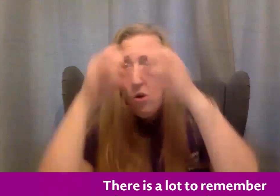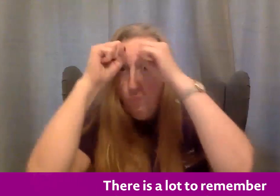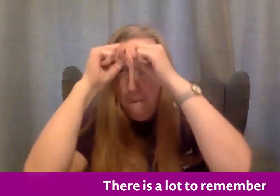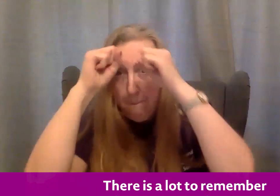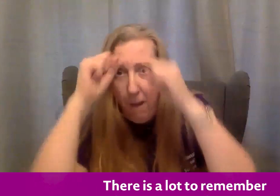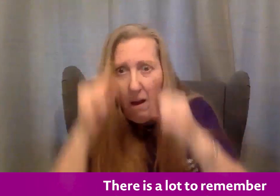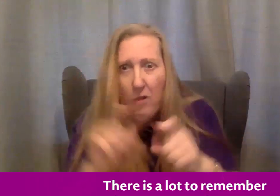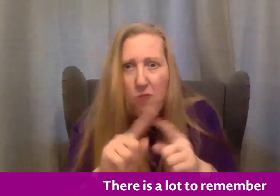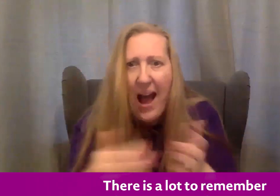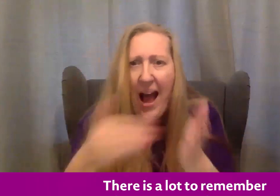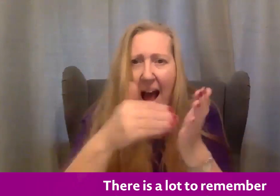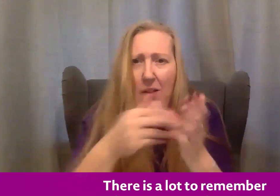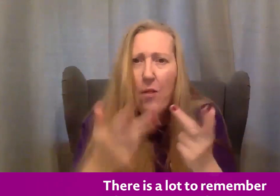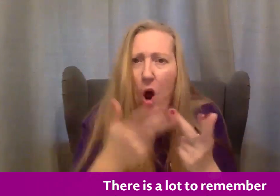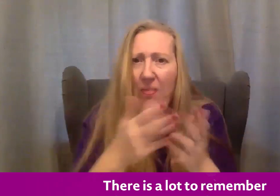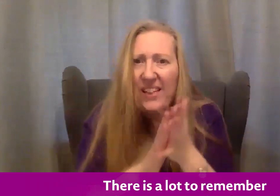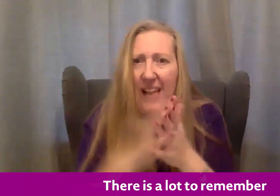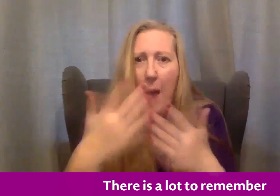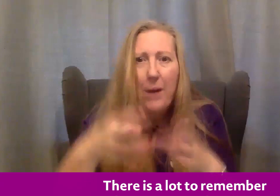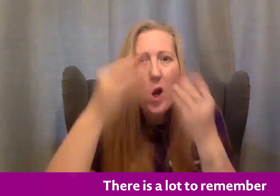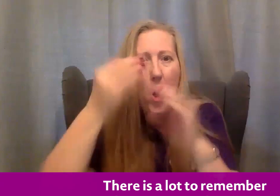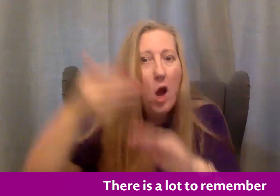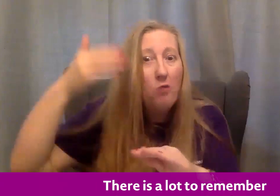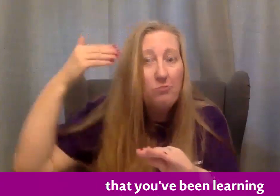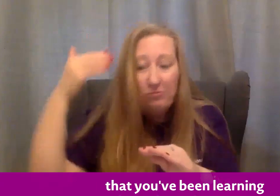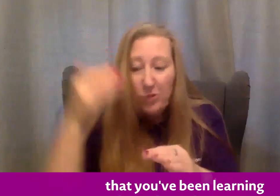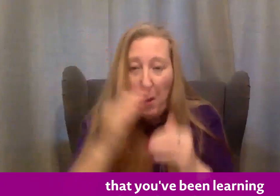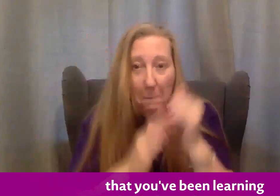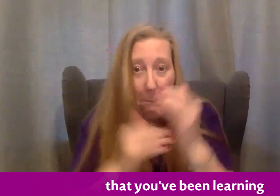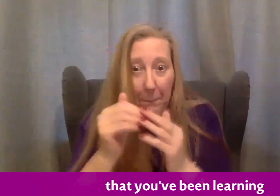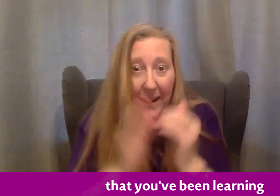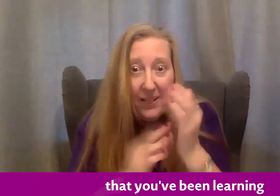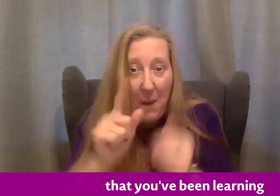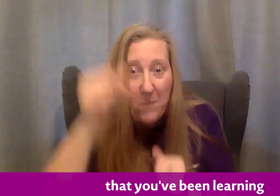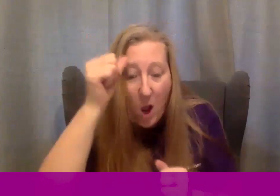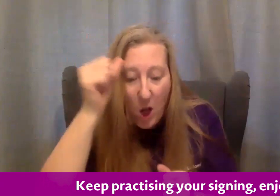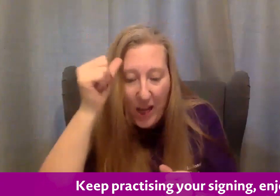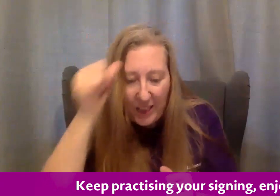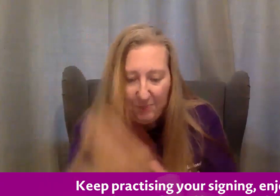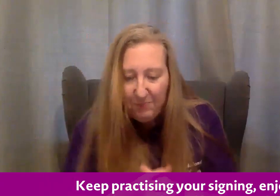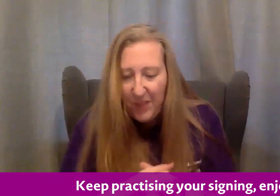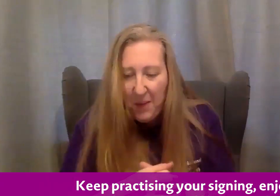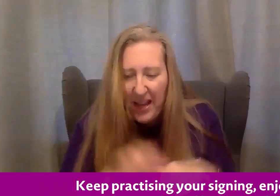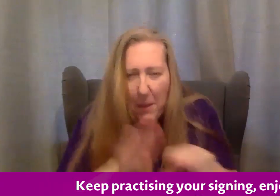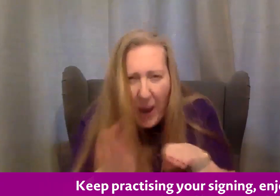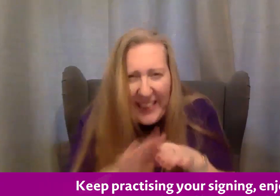There is a lot to remember. But try to use the signs that you have been learning throughout the course. Keep practising your signing.